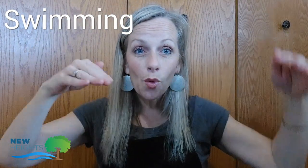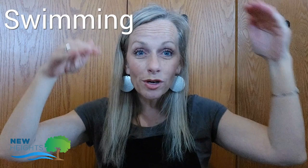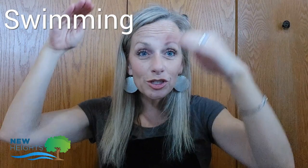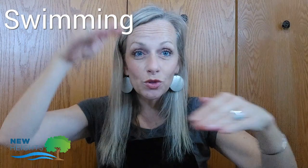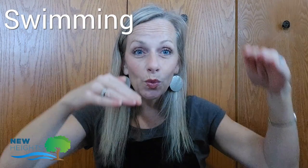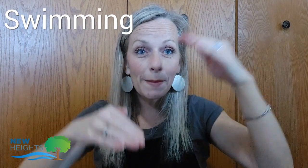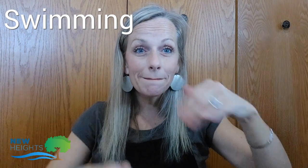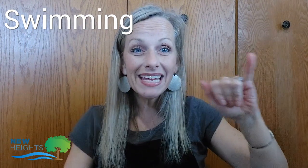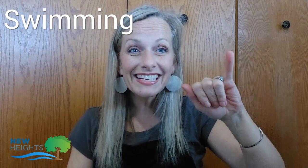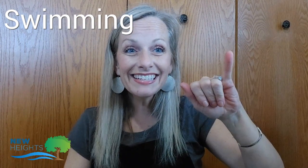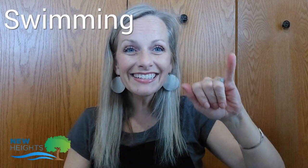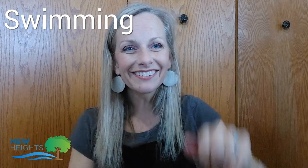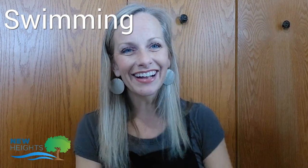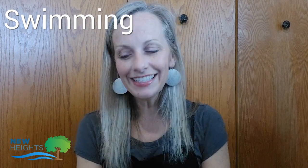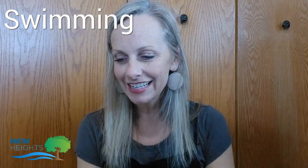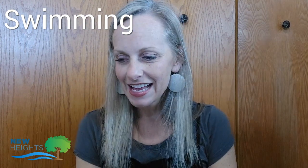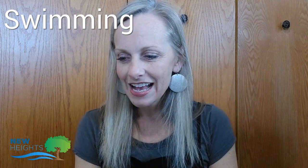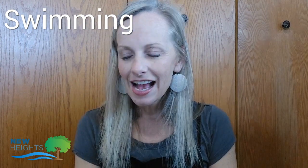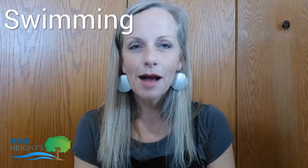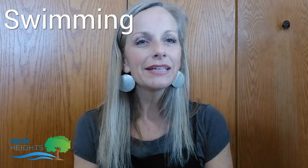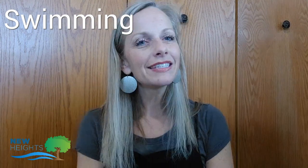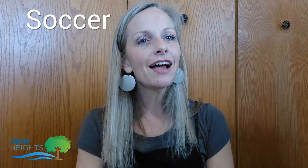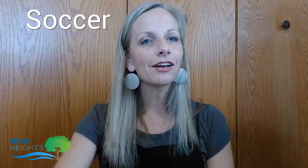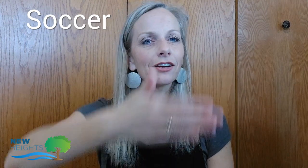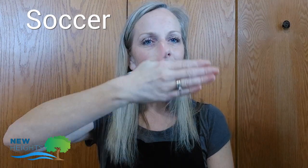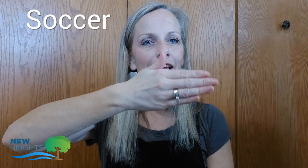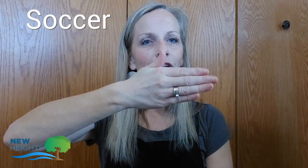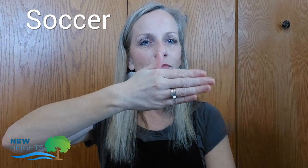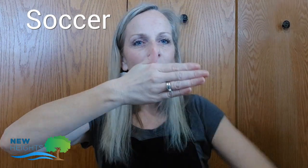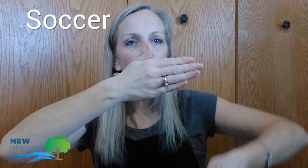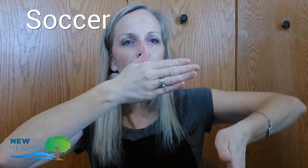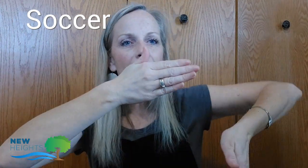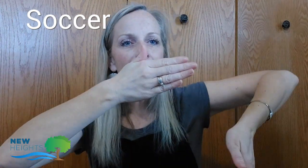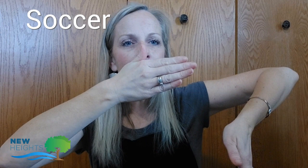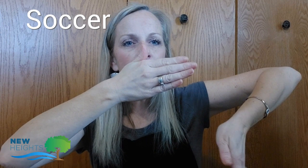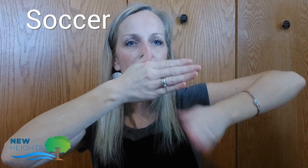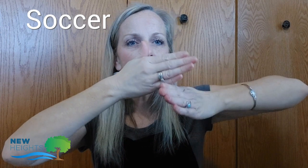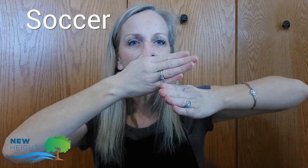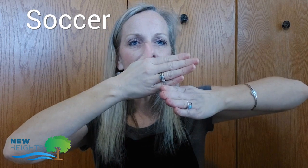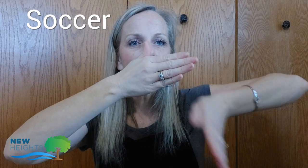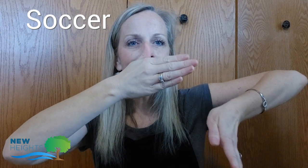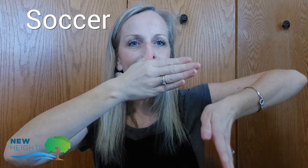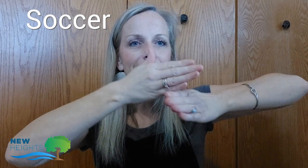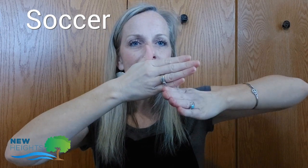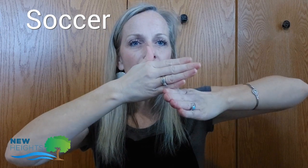or swimming, right? Soccer, here's my goal and I'm just kicking it.